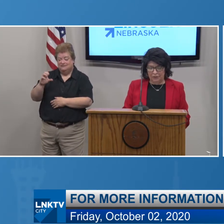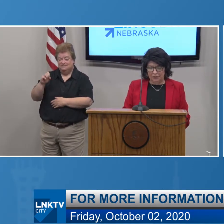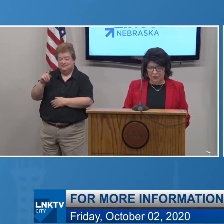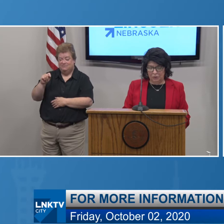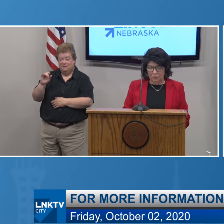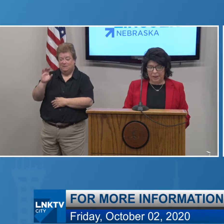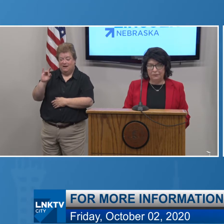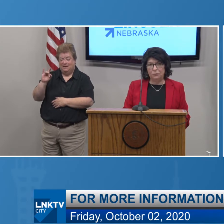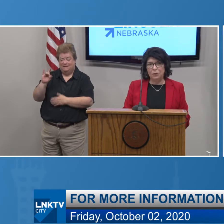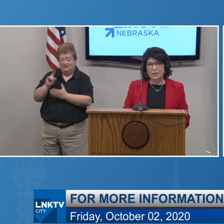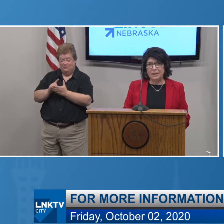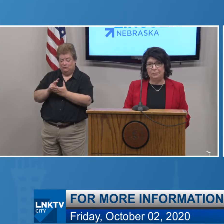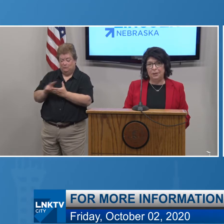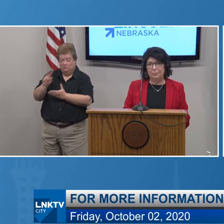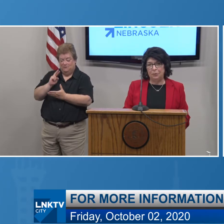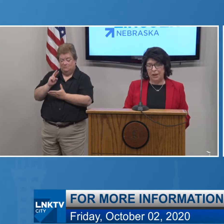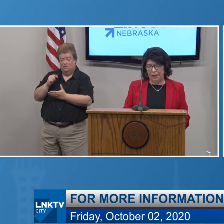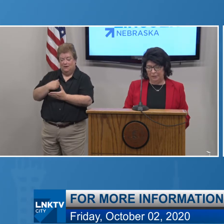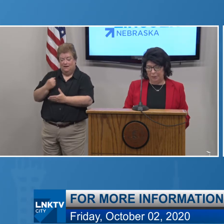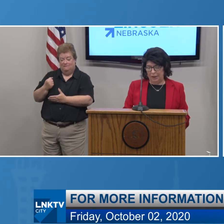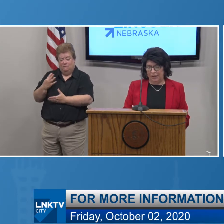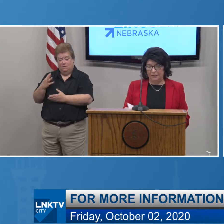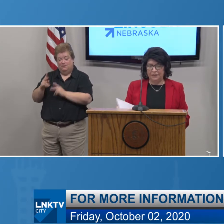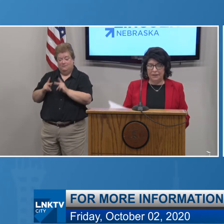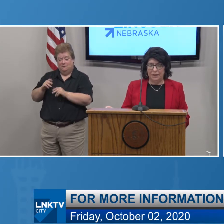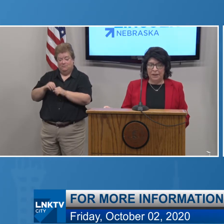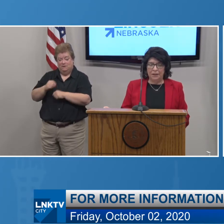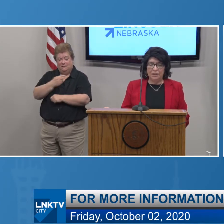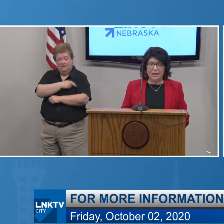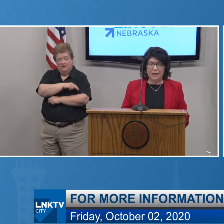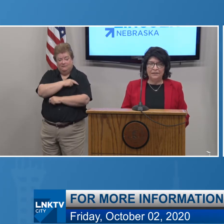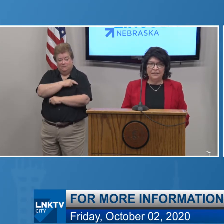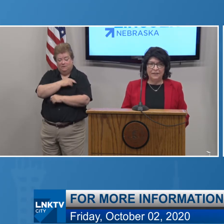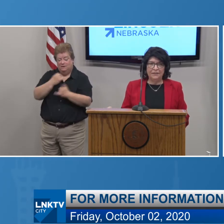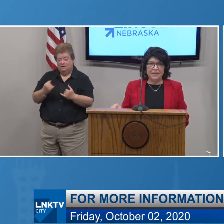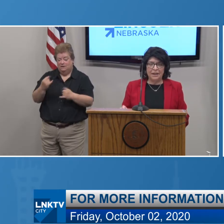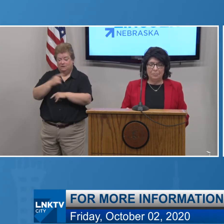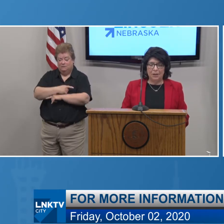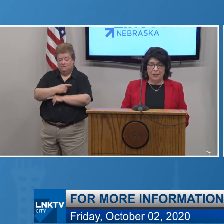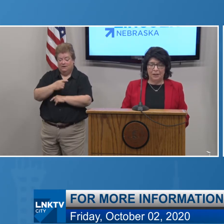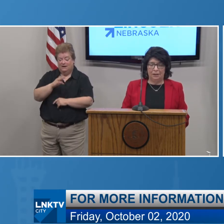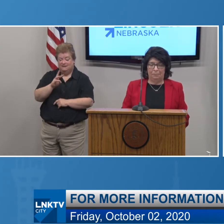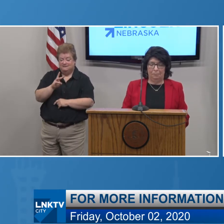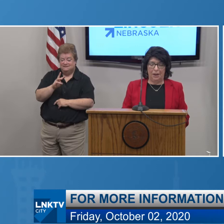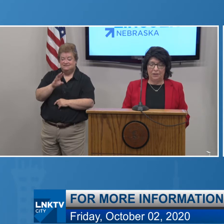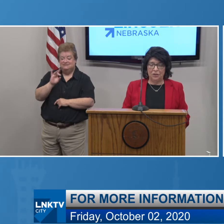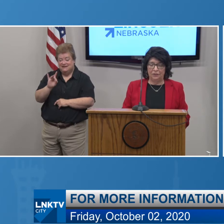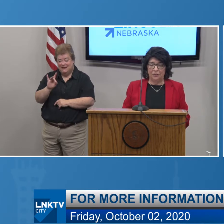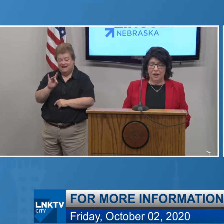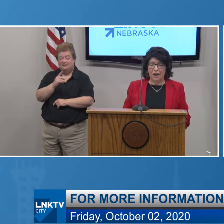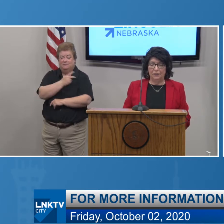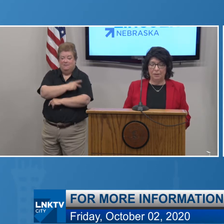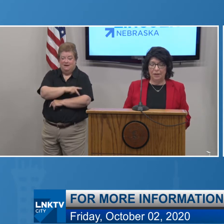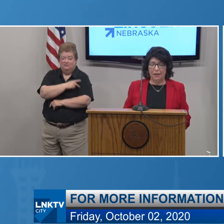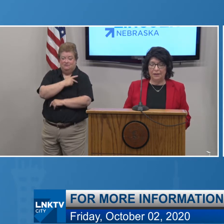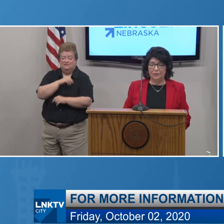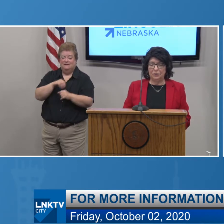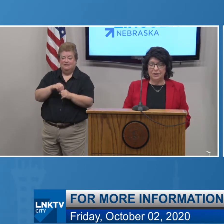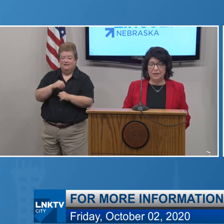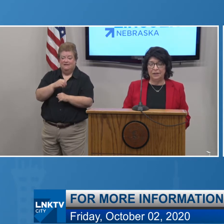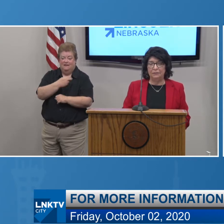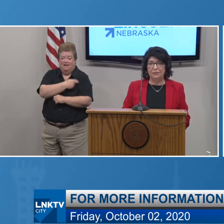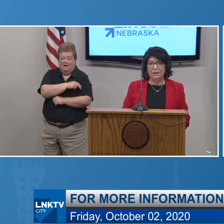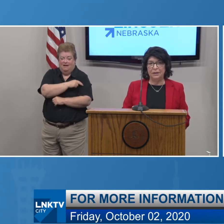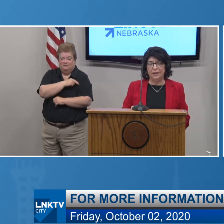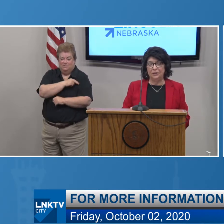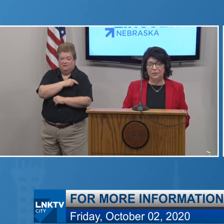2 weeks ago, we had 14 people hospitalized. Today, 68 patients are hospitalized with